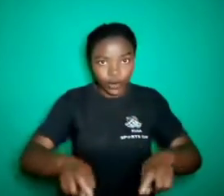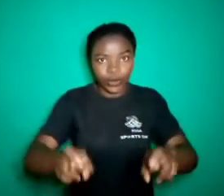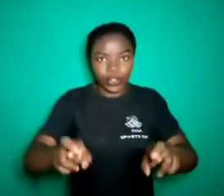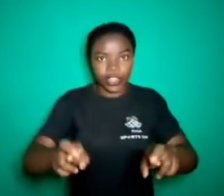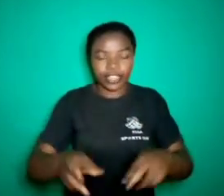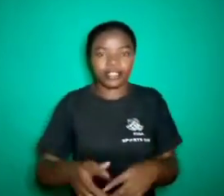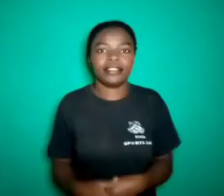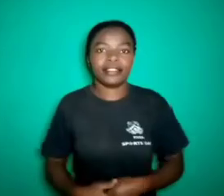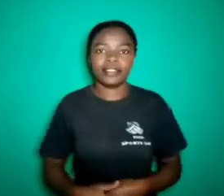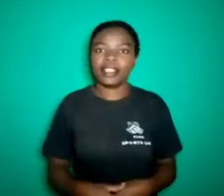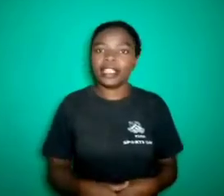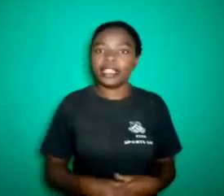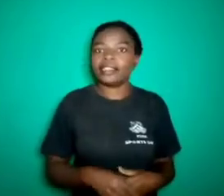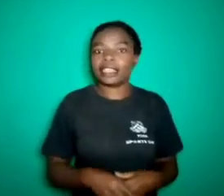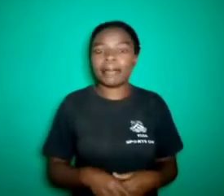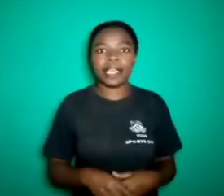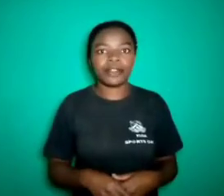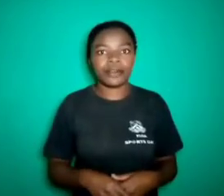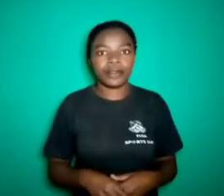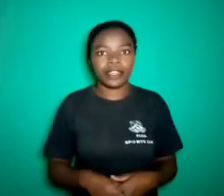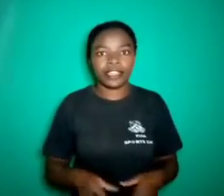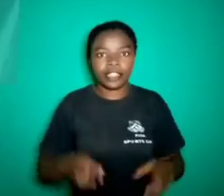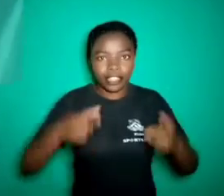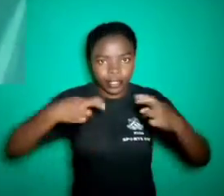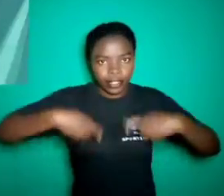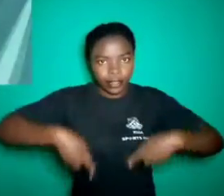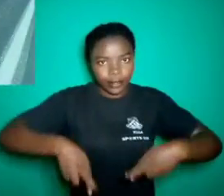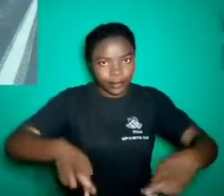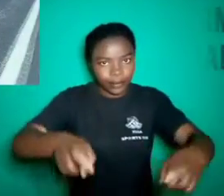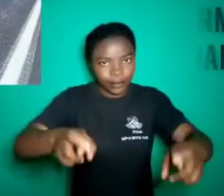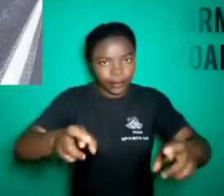Road. Tarmac road.